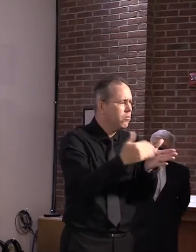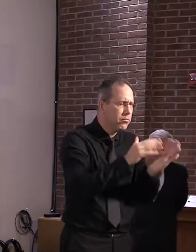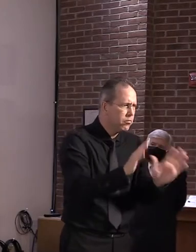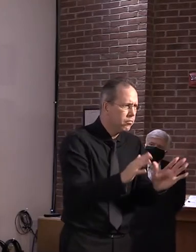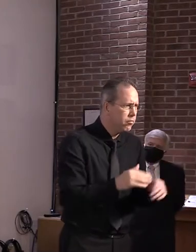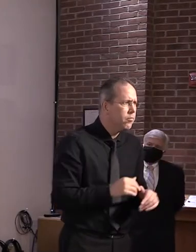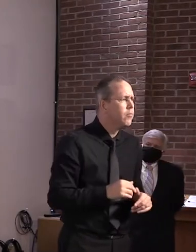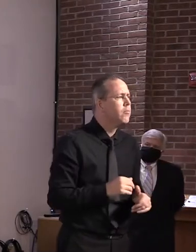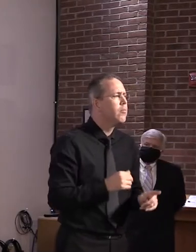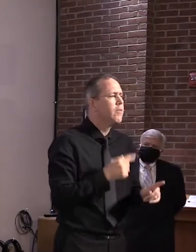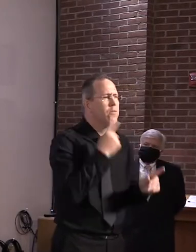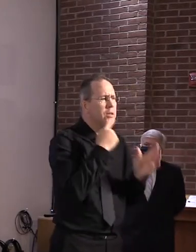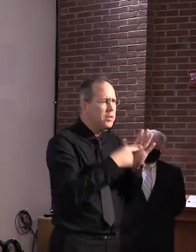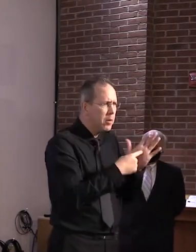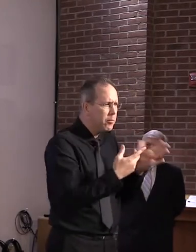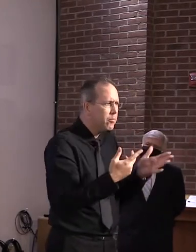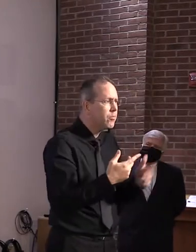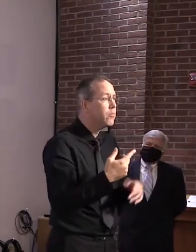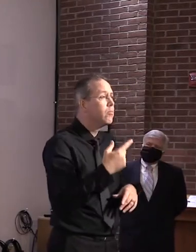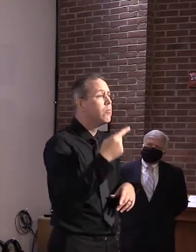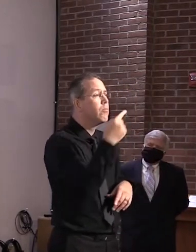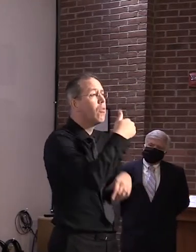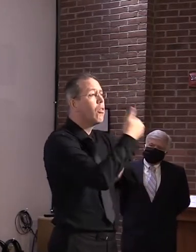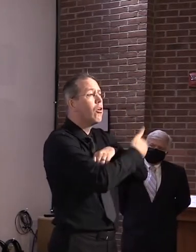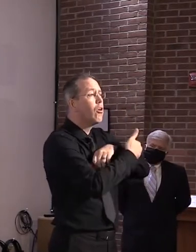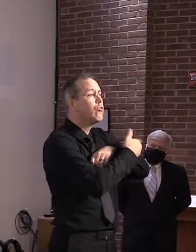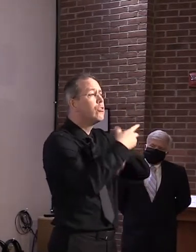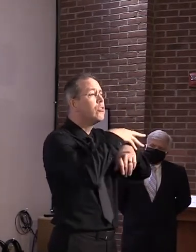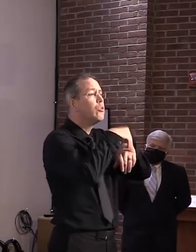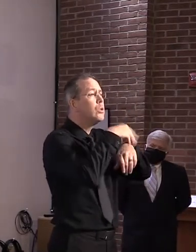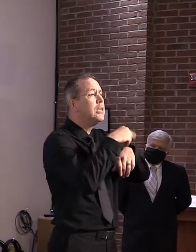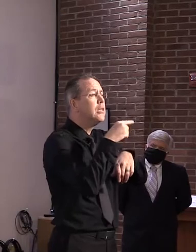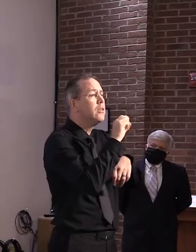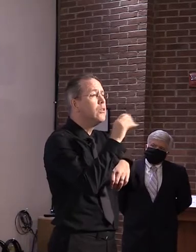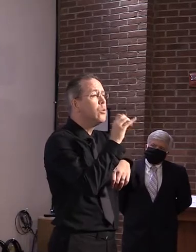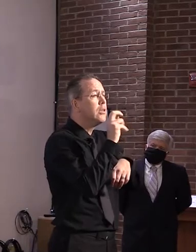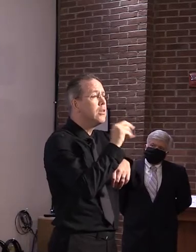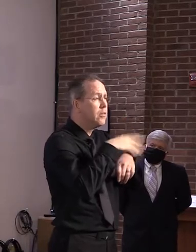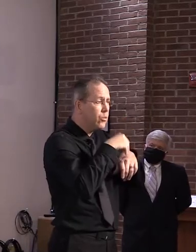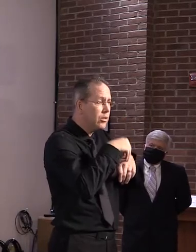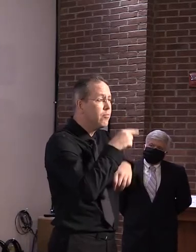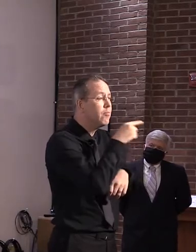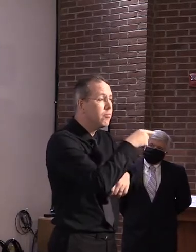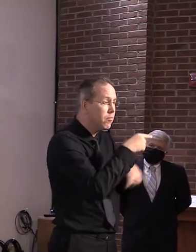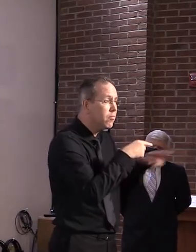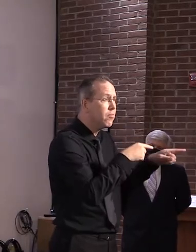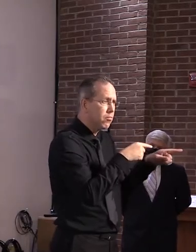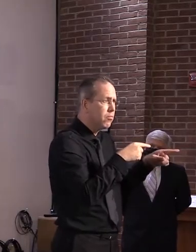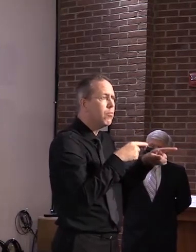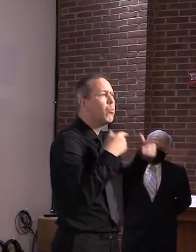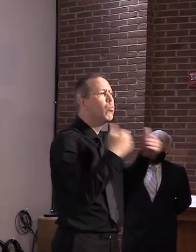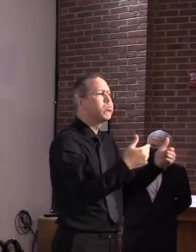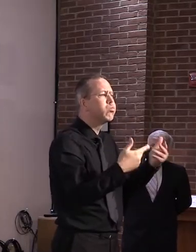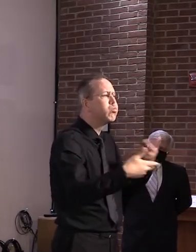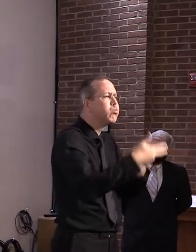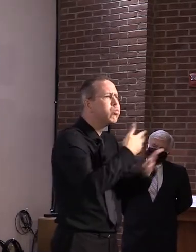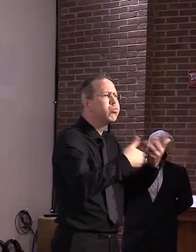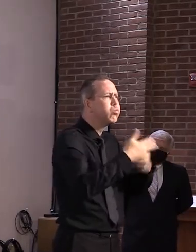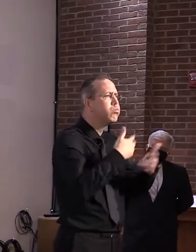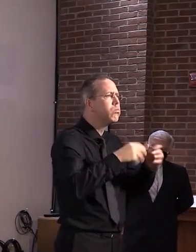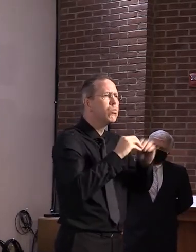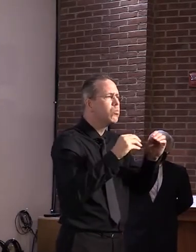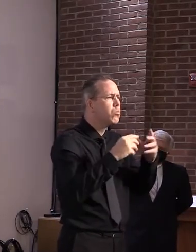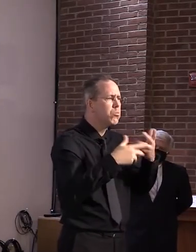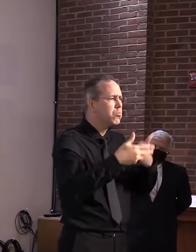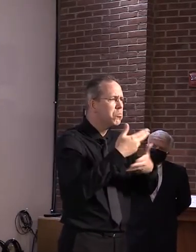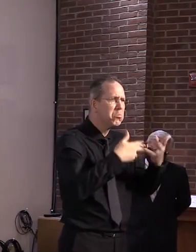as a strategy to achieve community or herd immunity, and that hasn't worked so well with regard to their